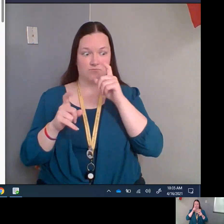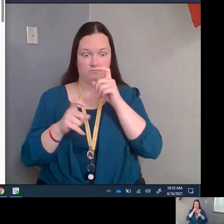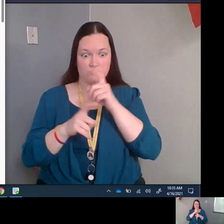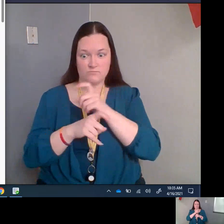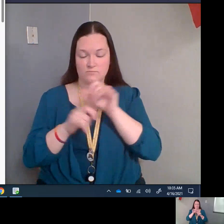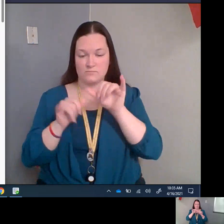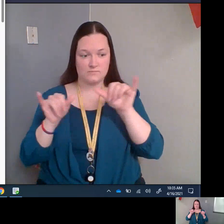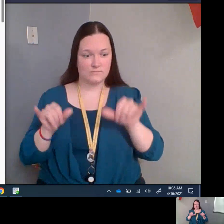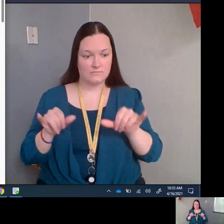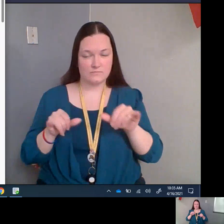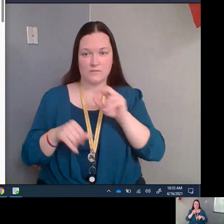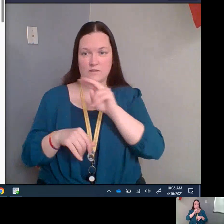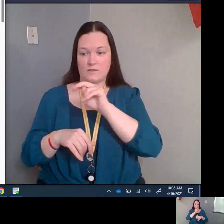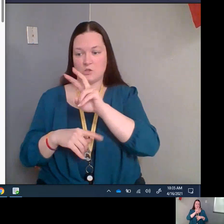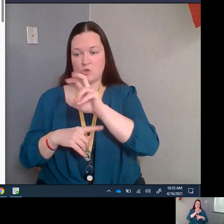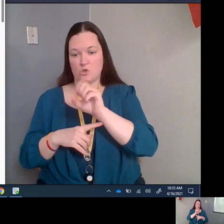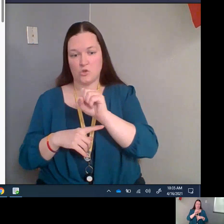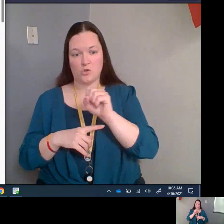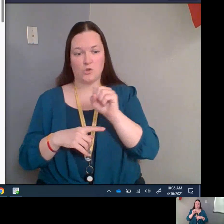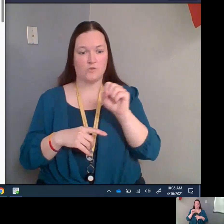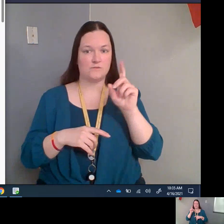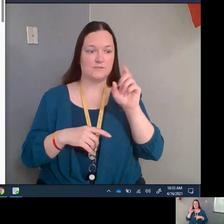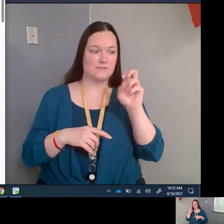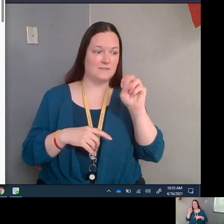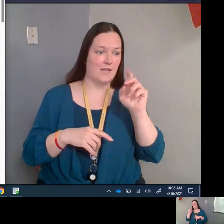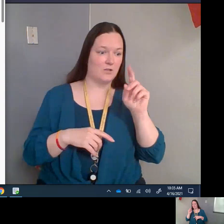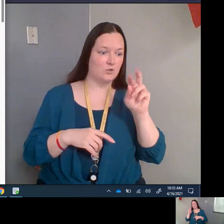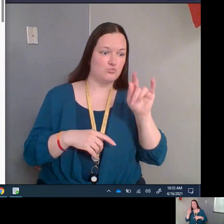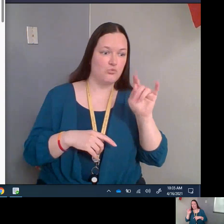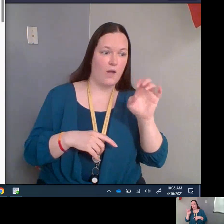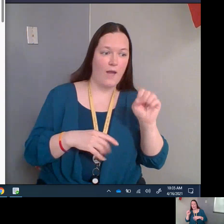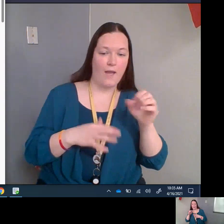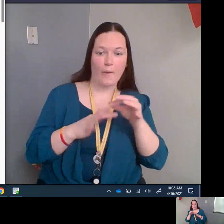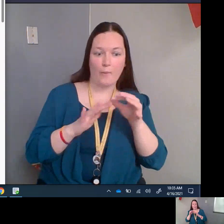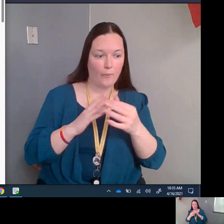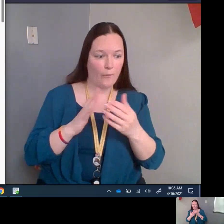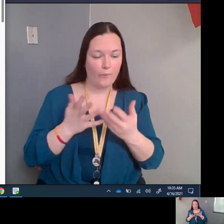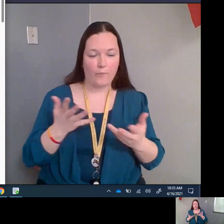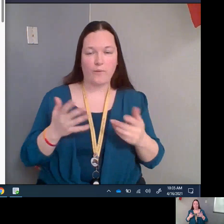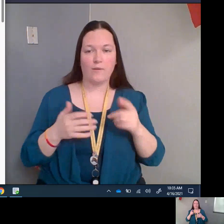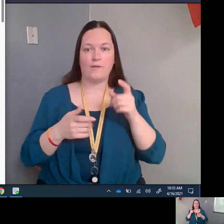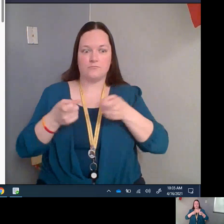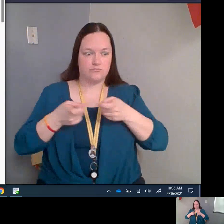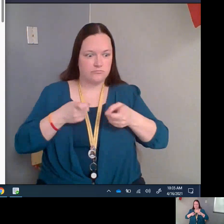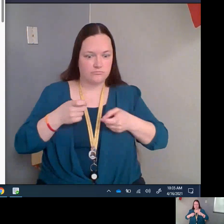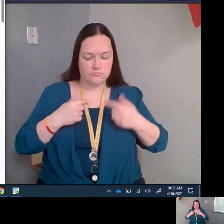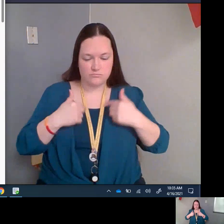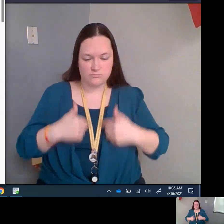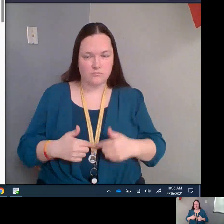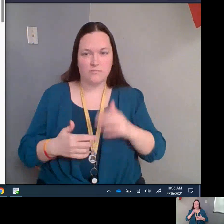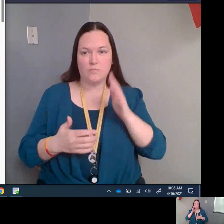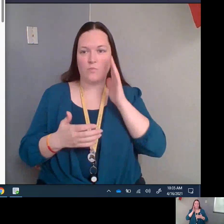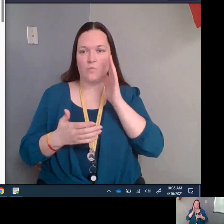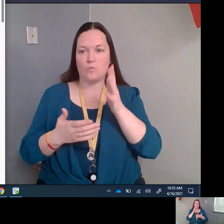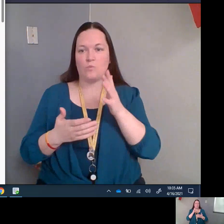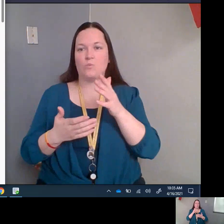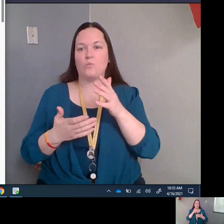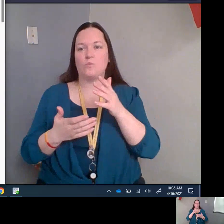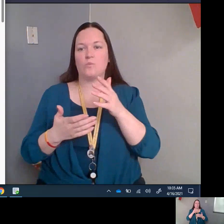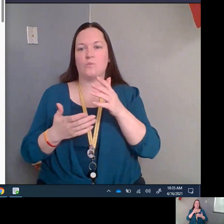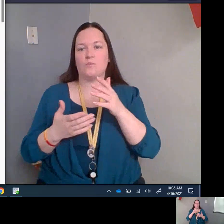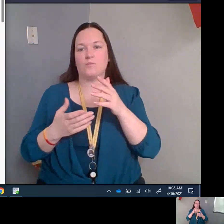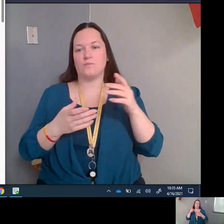nerves, neurons, and dendrites, there is a system that regulates the functions of the central nervous system, which lie outside